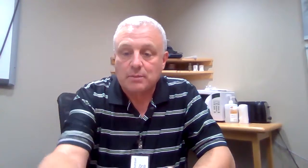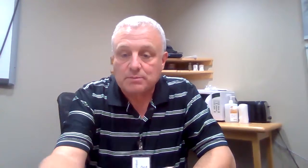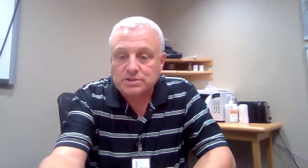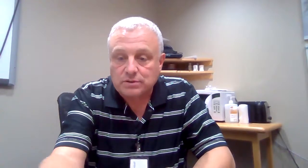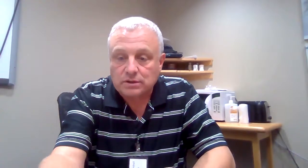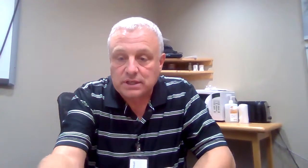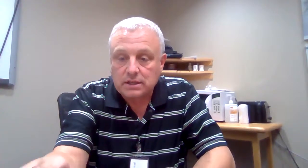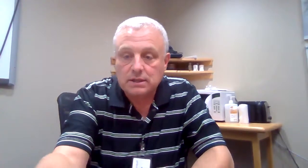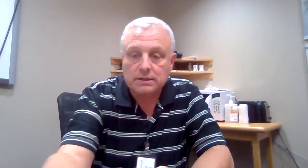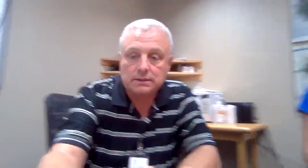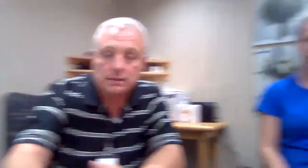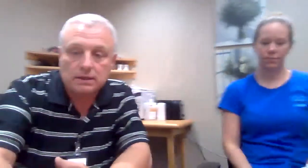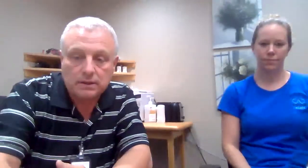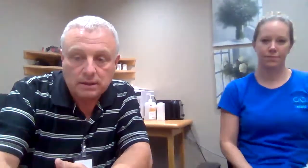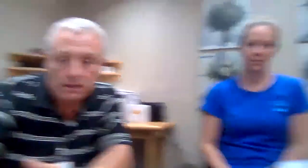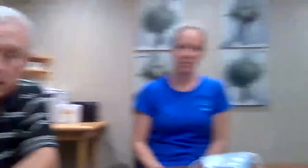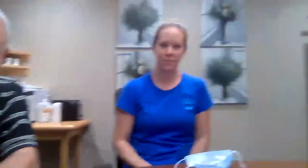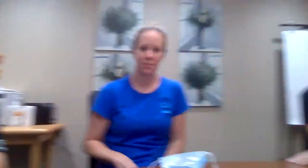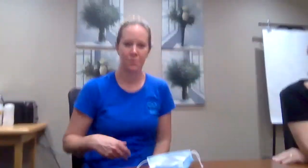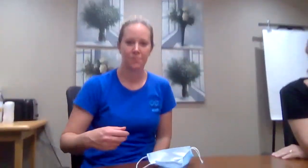Questions came up, Shirley.